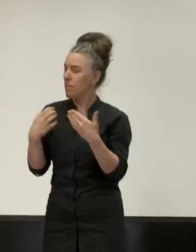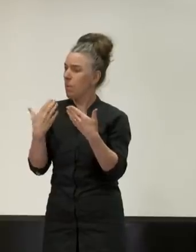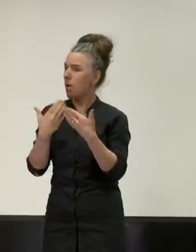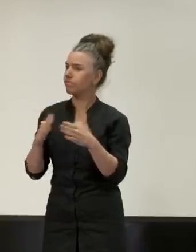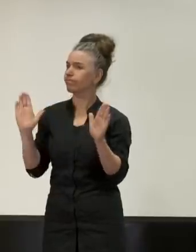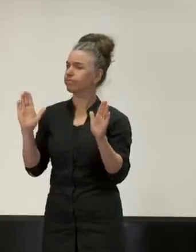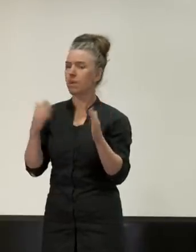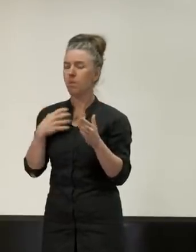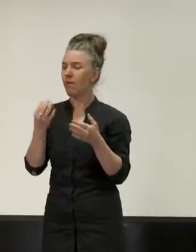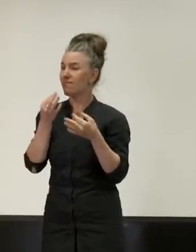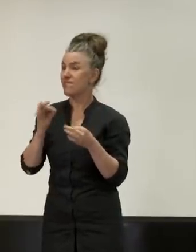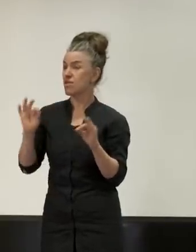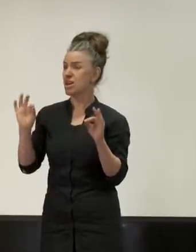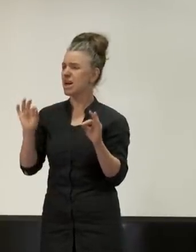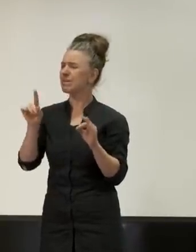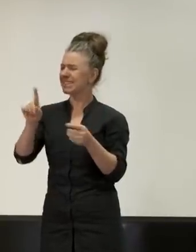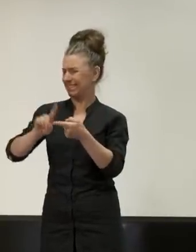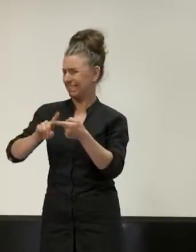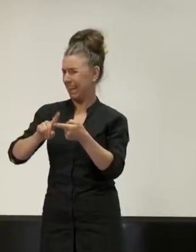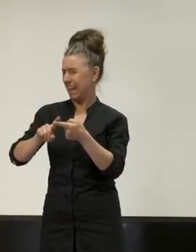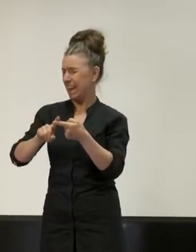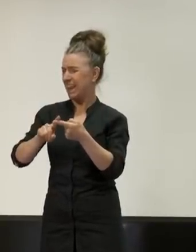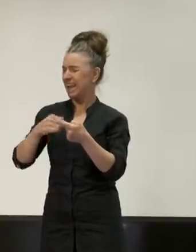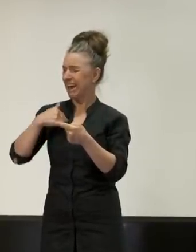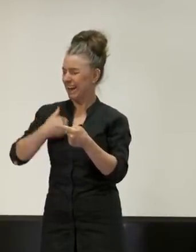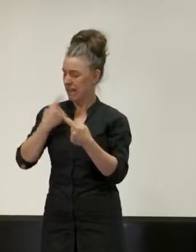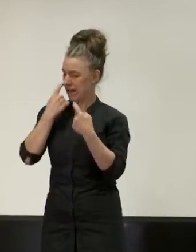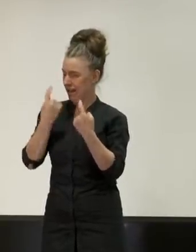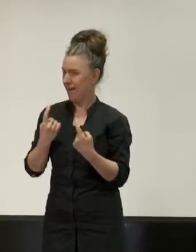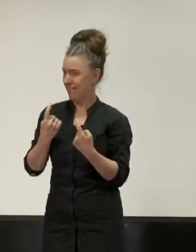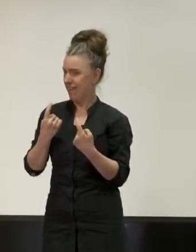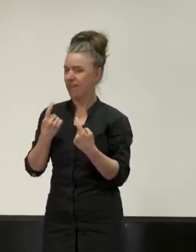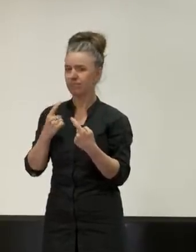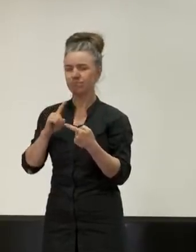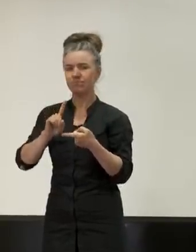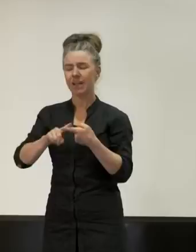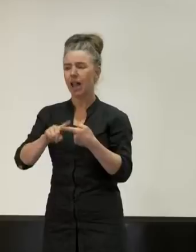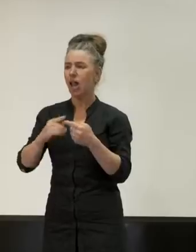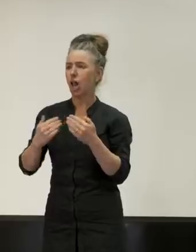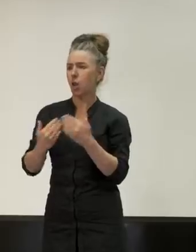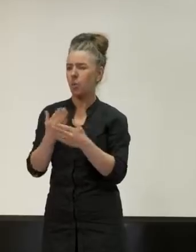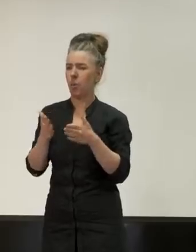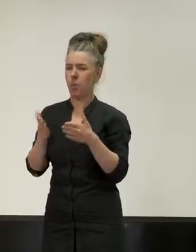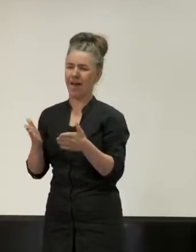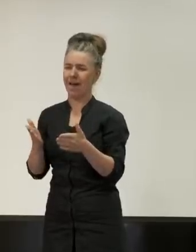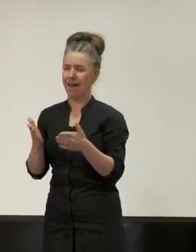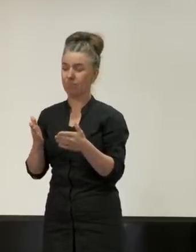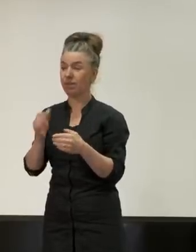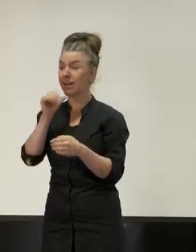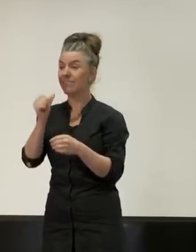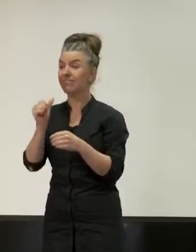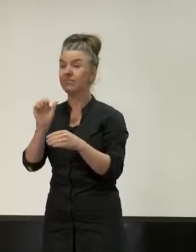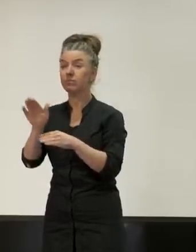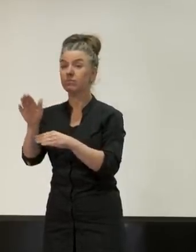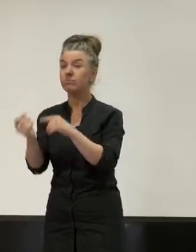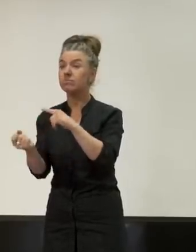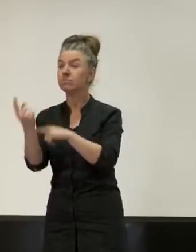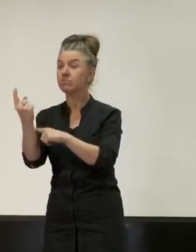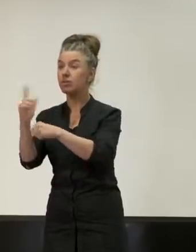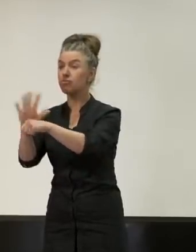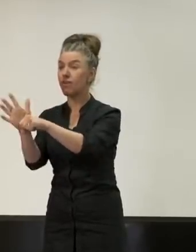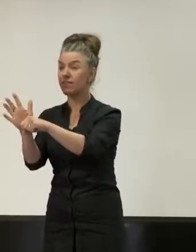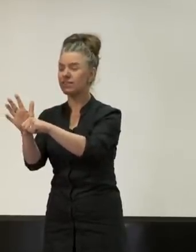of moving to alert level 1, we do need new behaviours to start. In the event of a future case, it will be critical we can